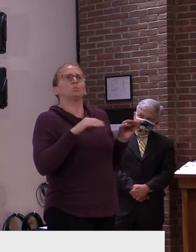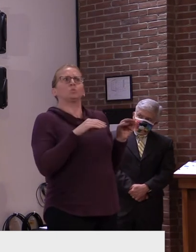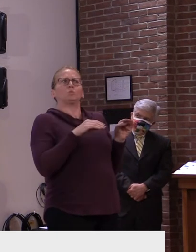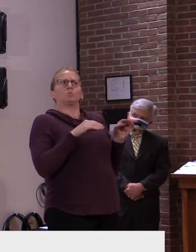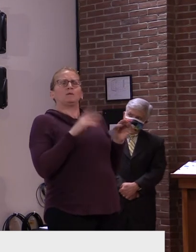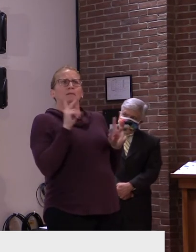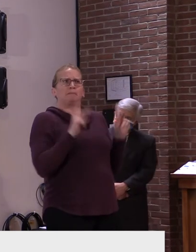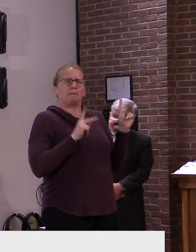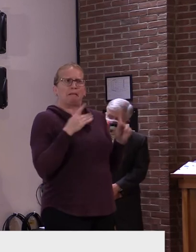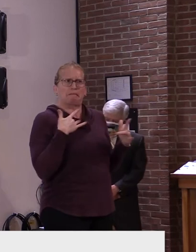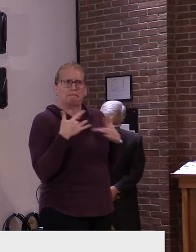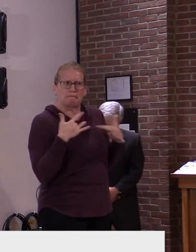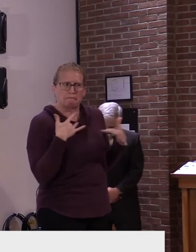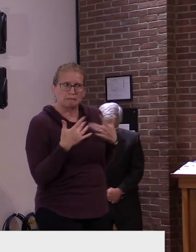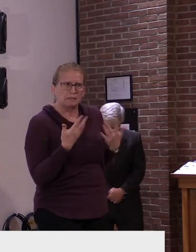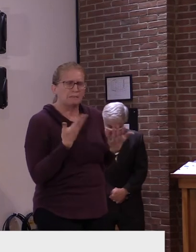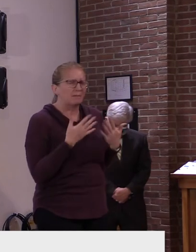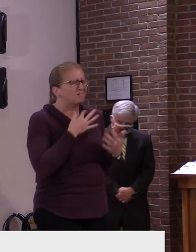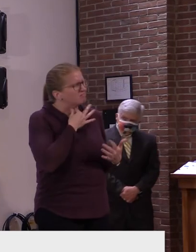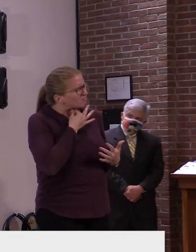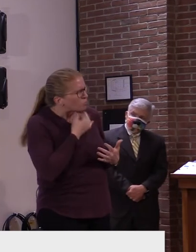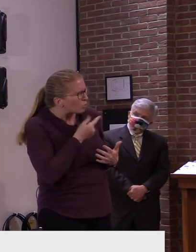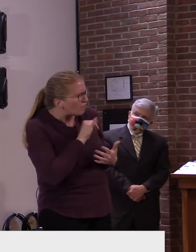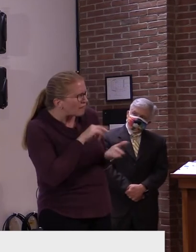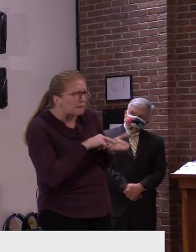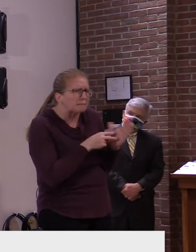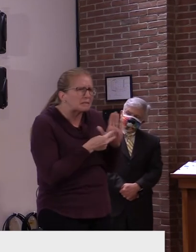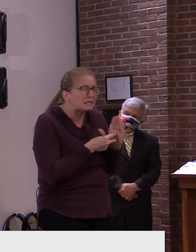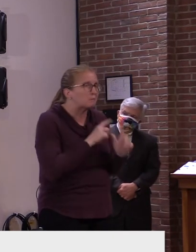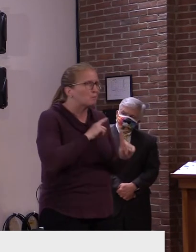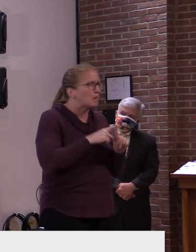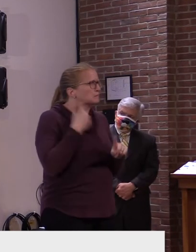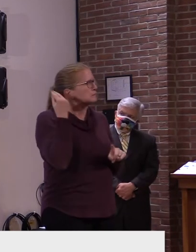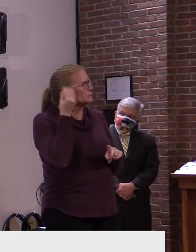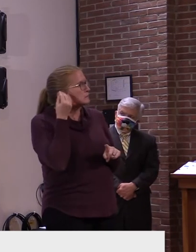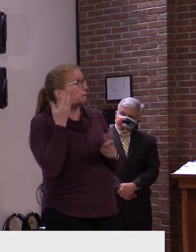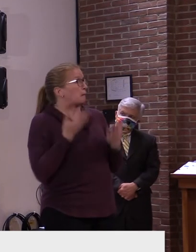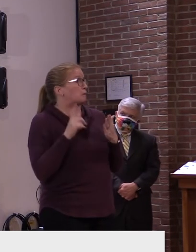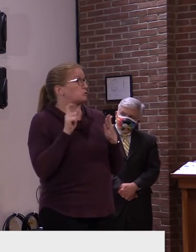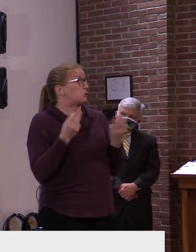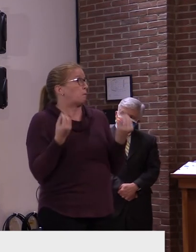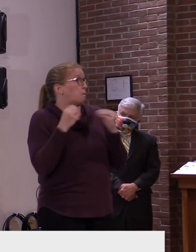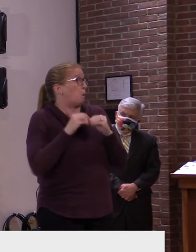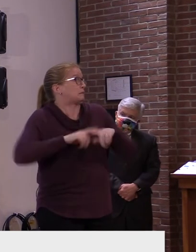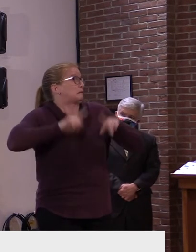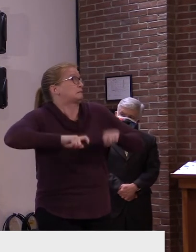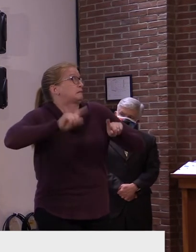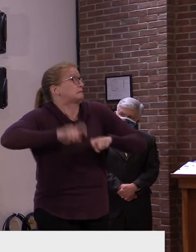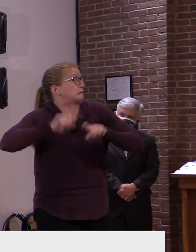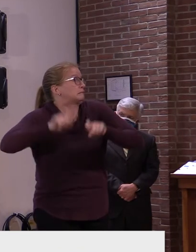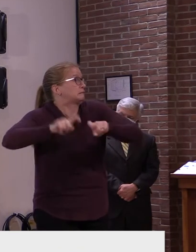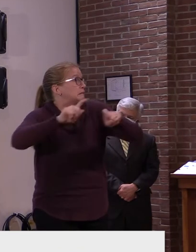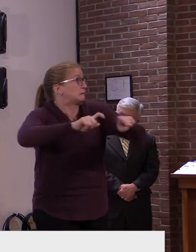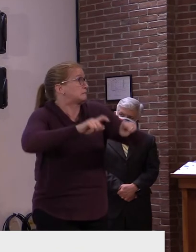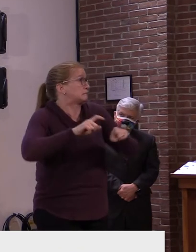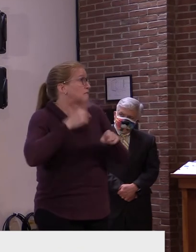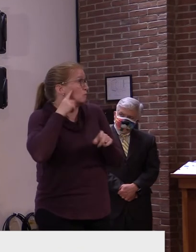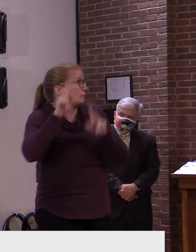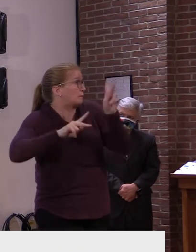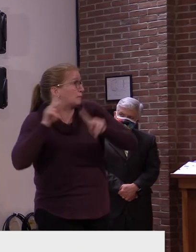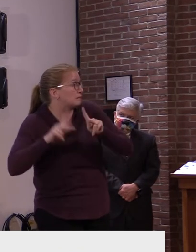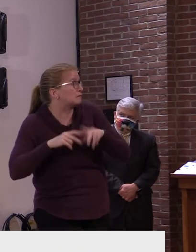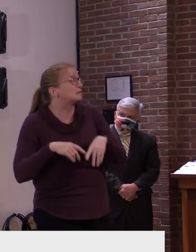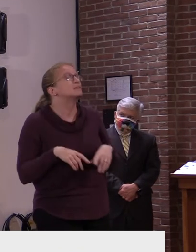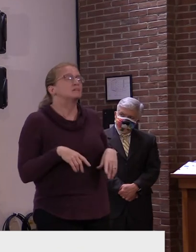wondering if we should be doing something more aggressively so the city i believe is trying to hone in a little